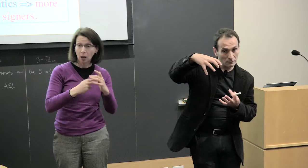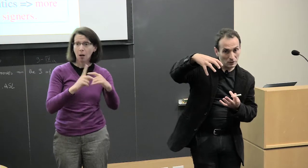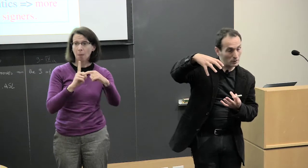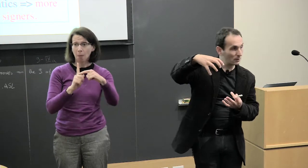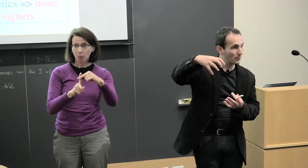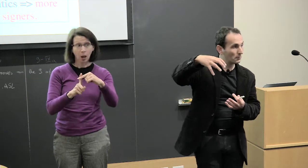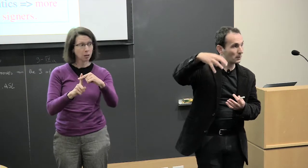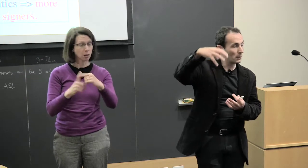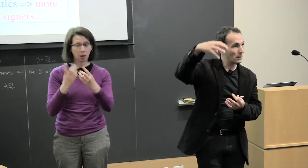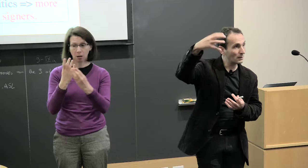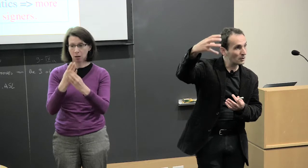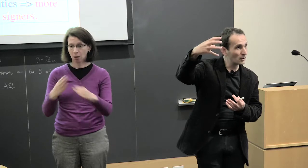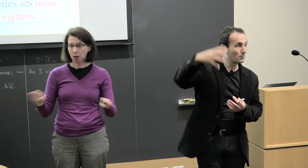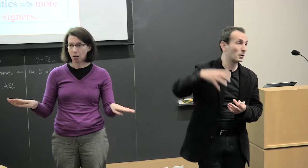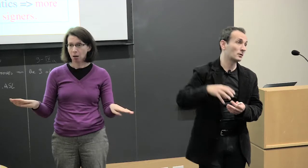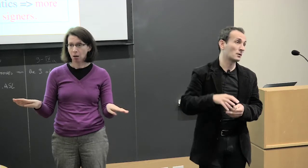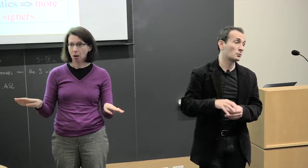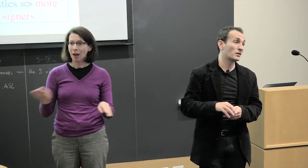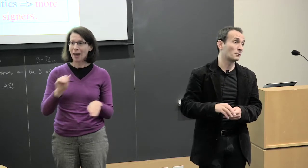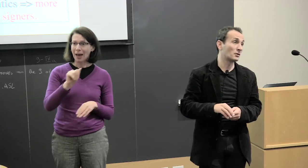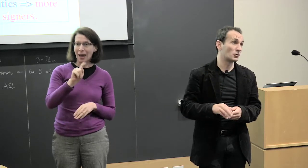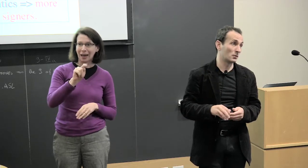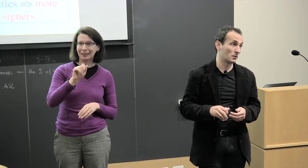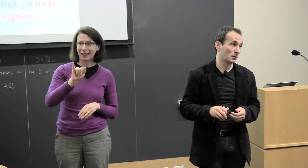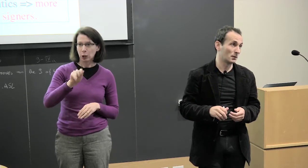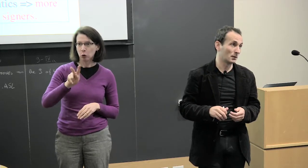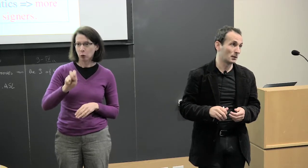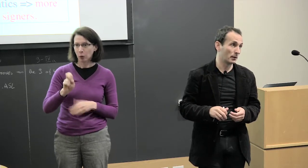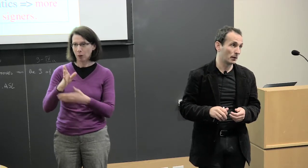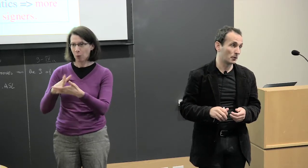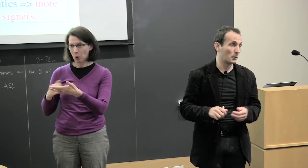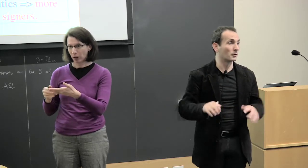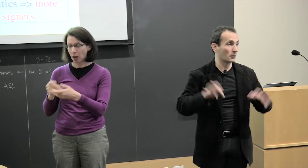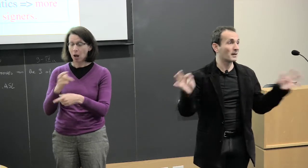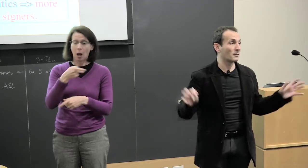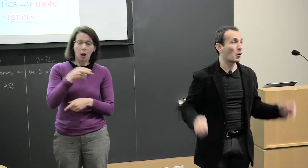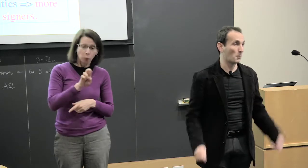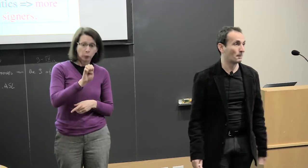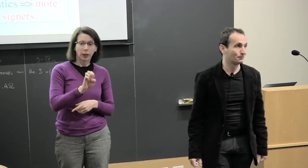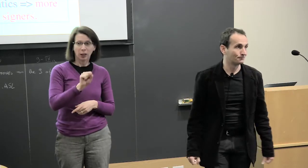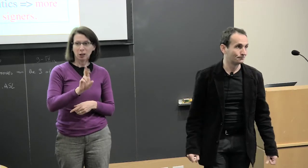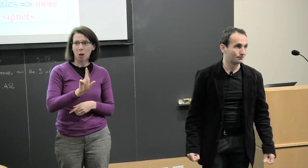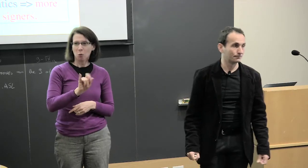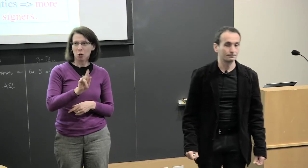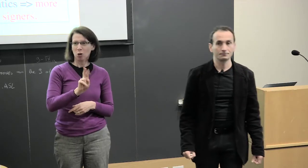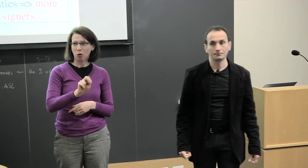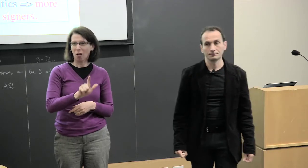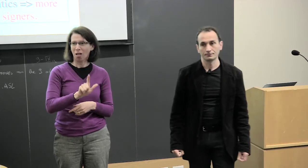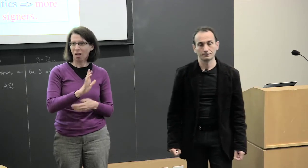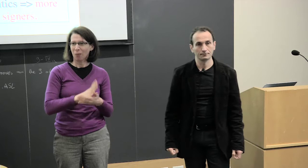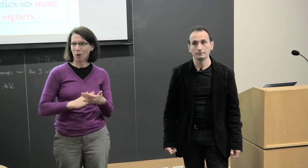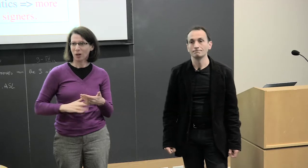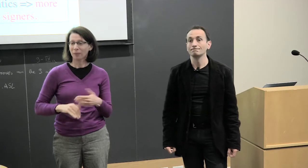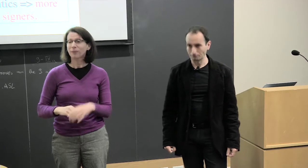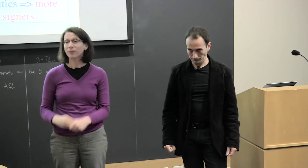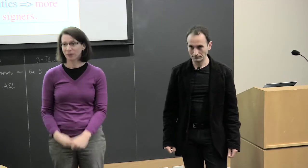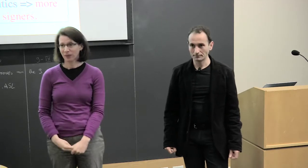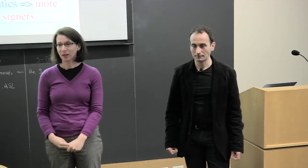that there was a division between the attention component and the presuppositional component. So that's the whole.